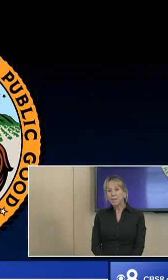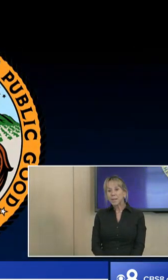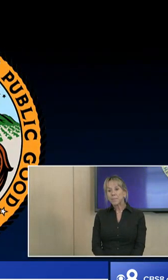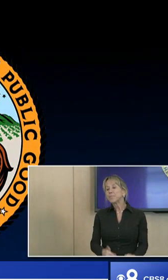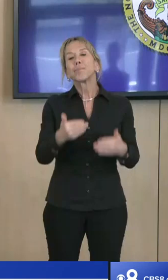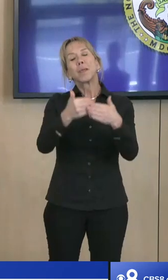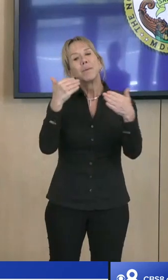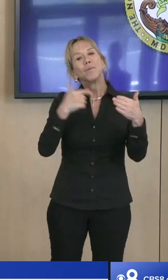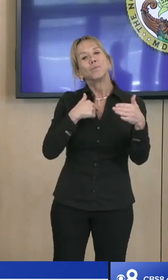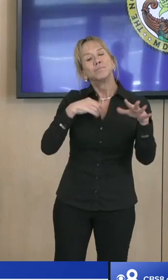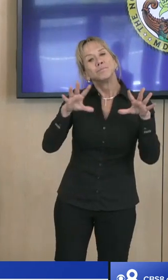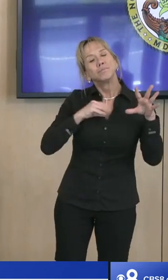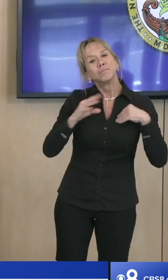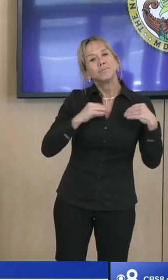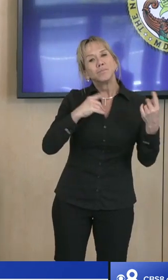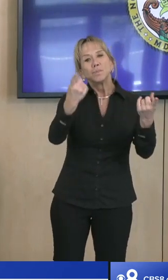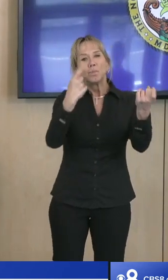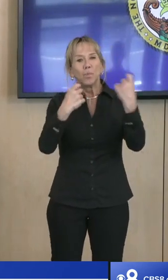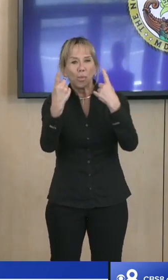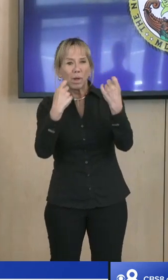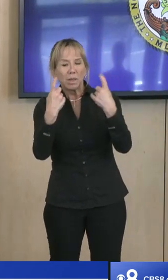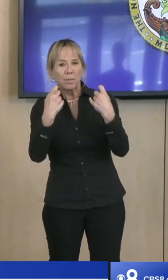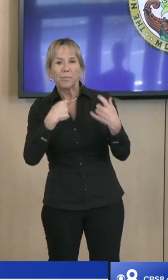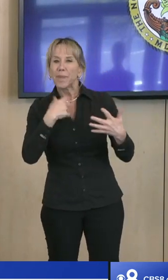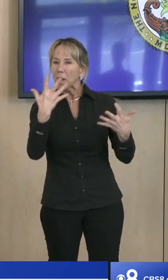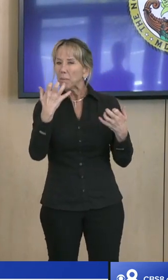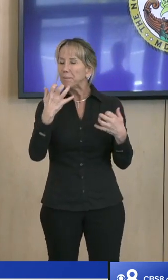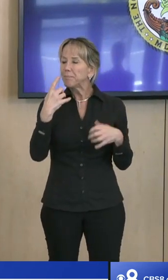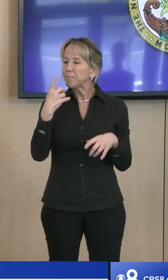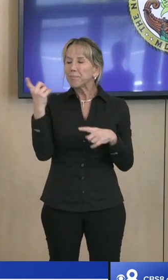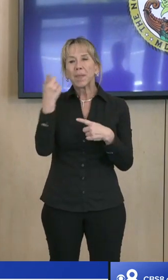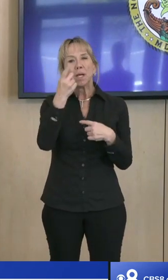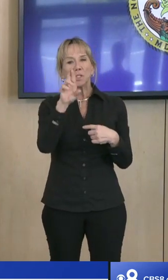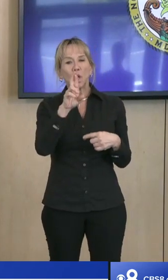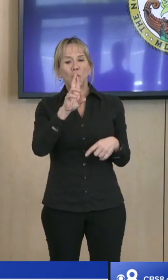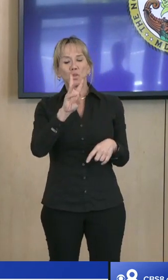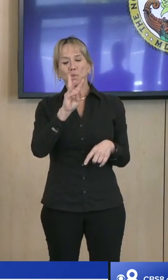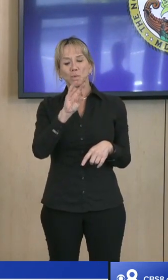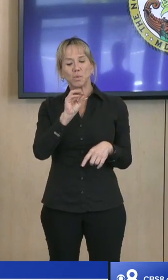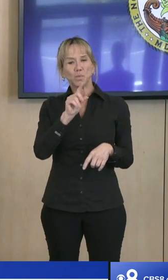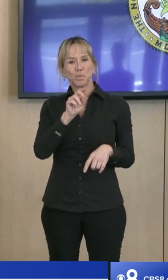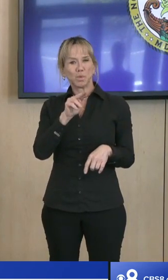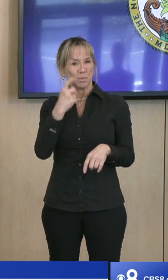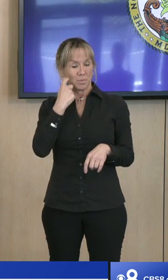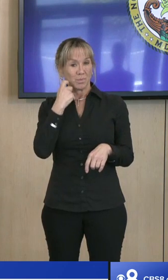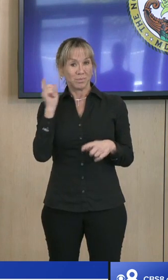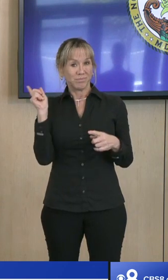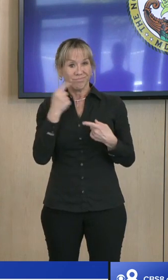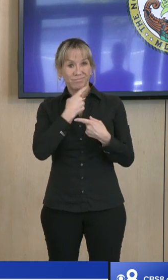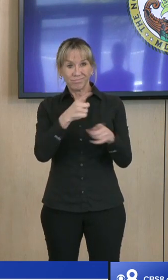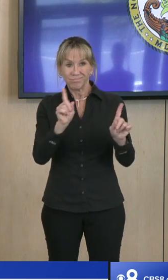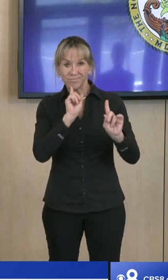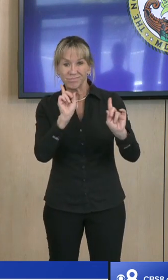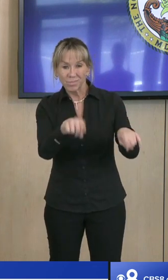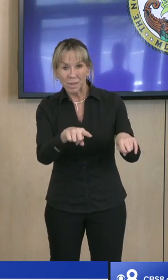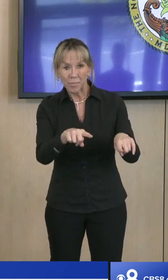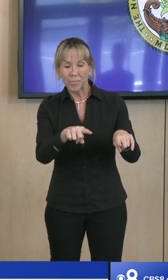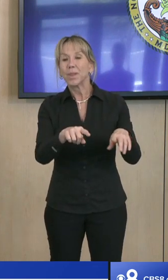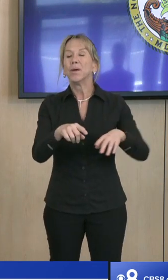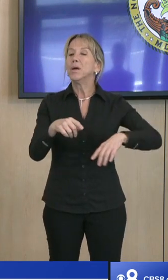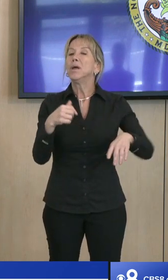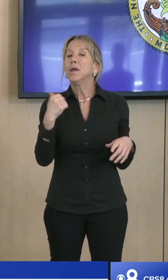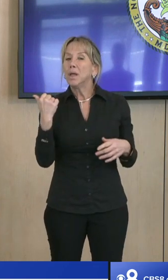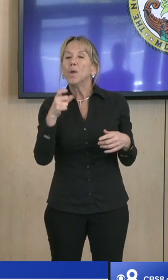Before we get to the questions, I just wanted to follow up on Dr. Wooten's public health directive. We're going to need your